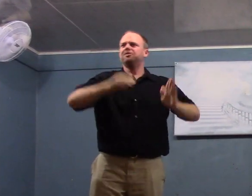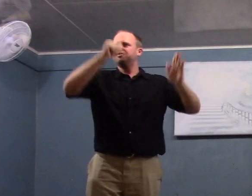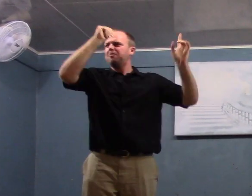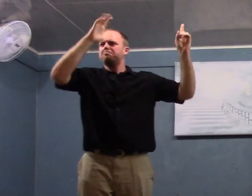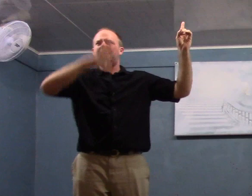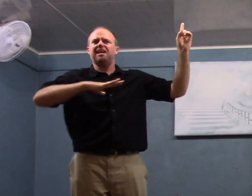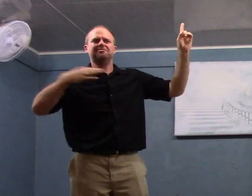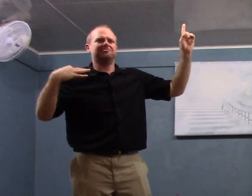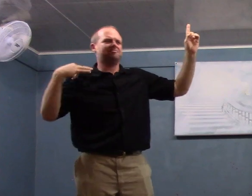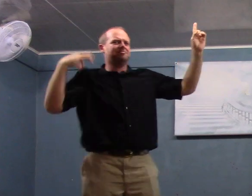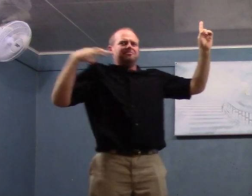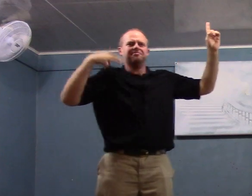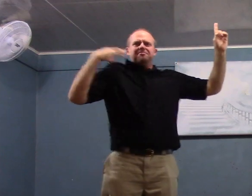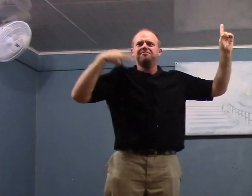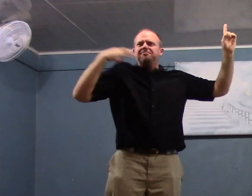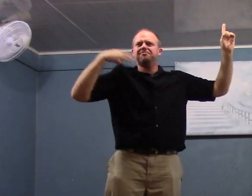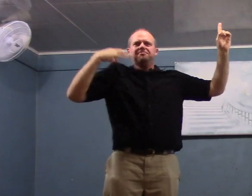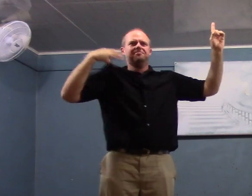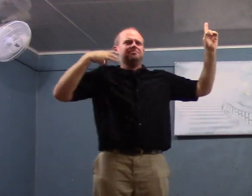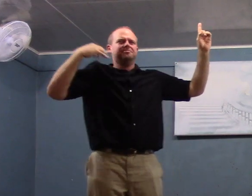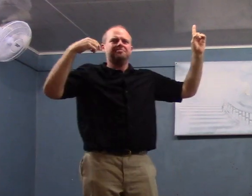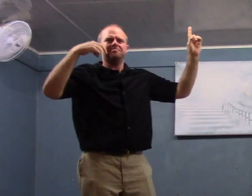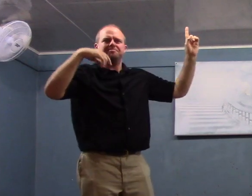A Christian young man. Anyone? A volunteer?